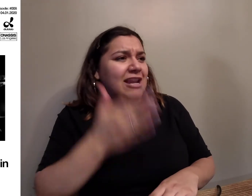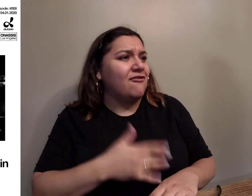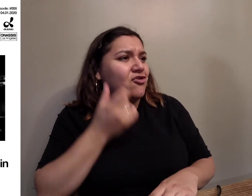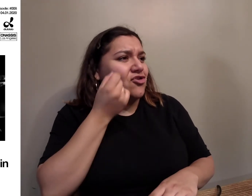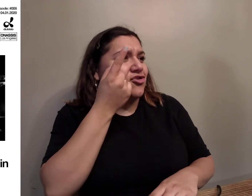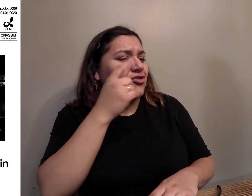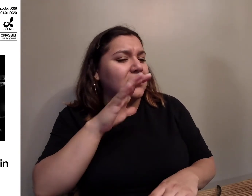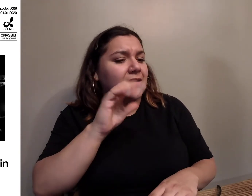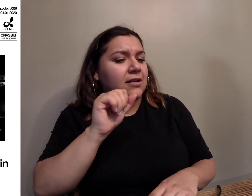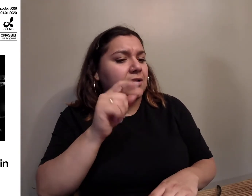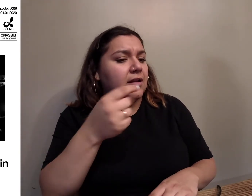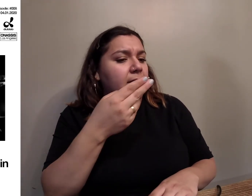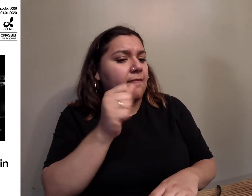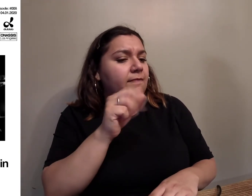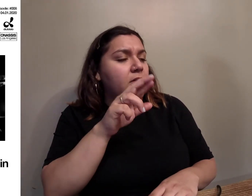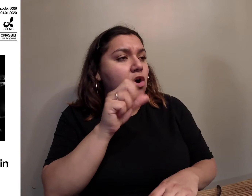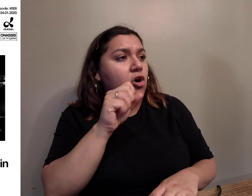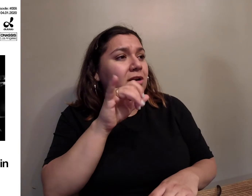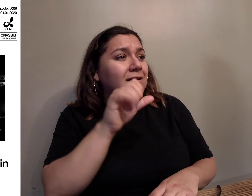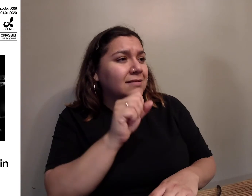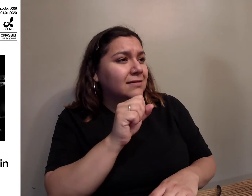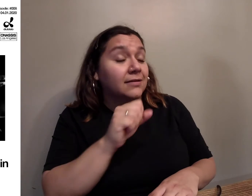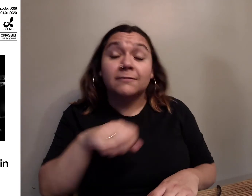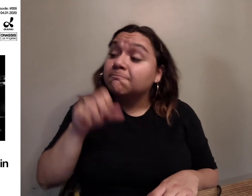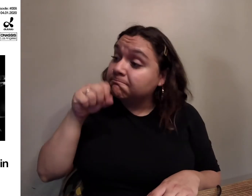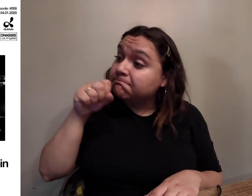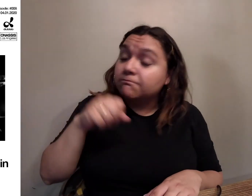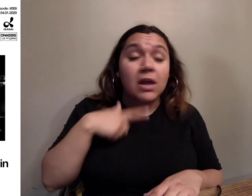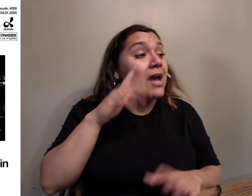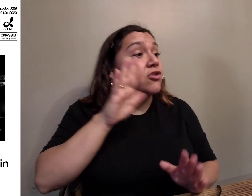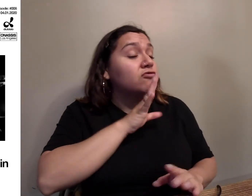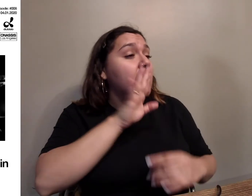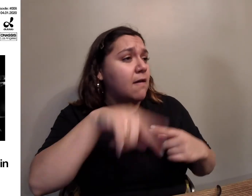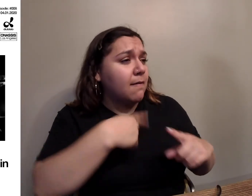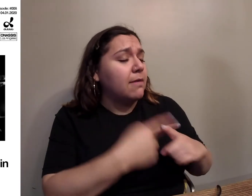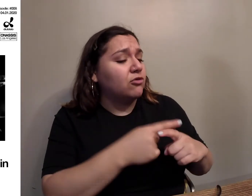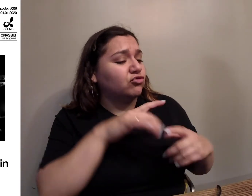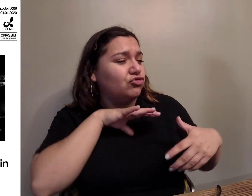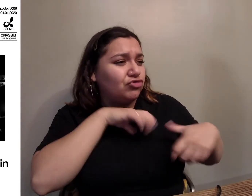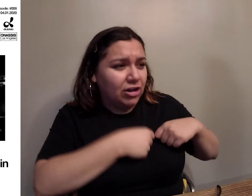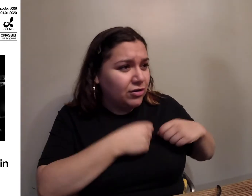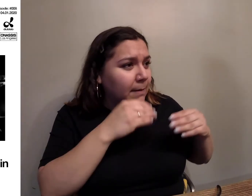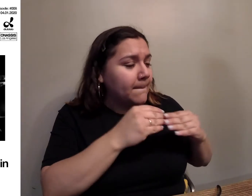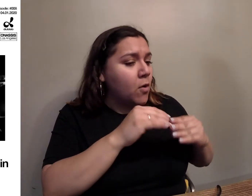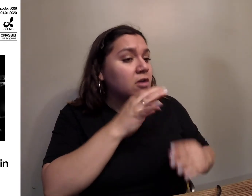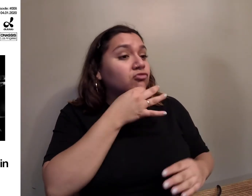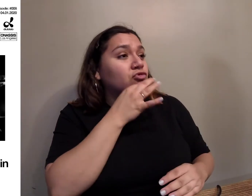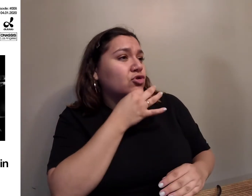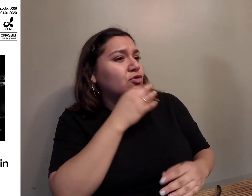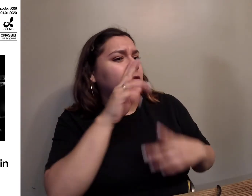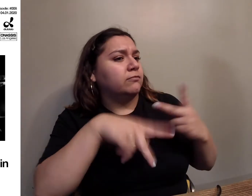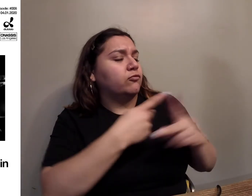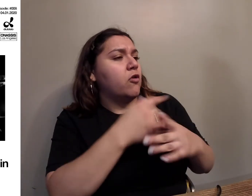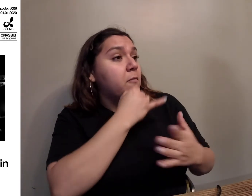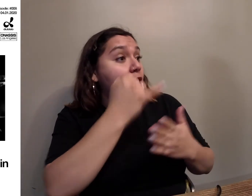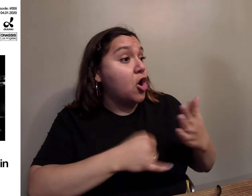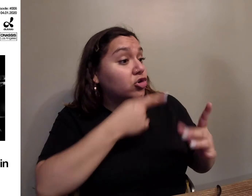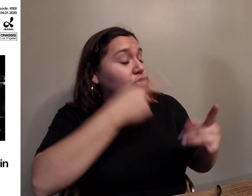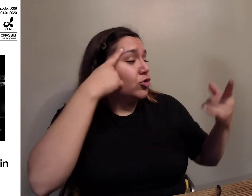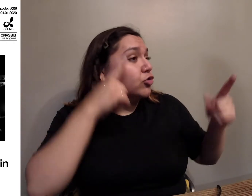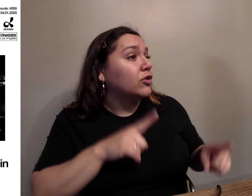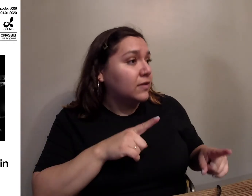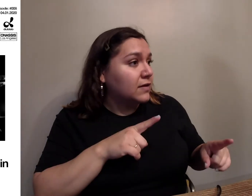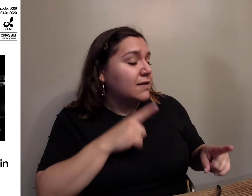understood catharsis." When I suggested that tragedy was a much more curious art form, she agreed